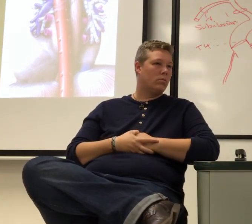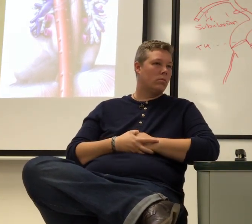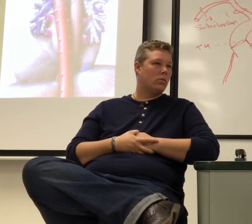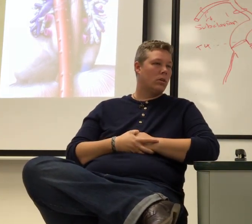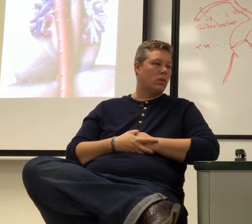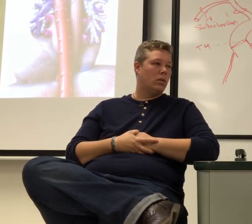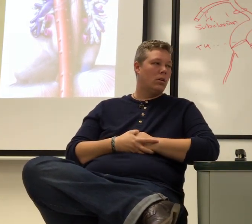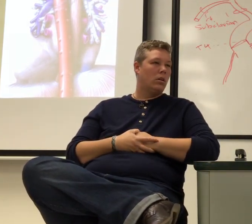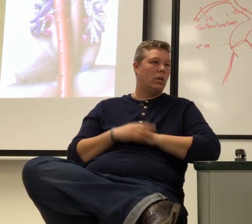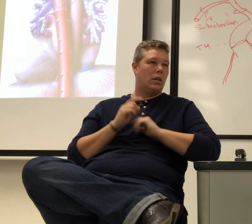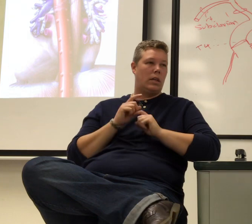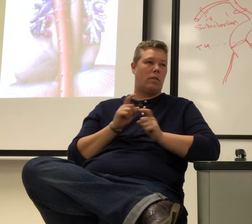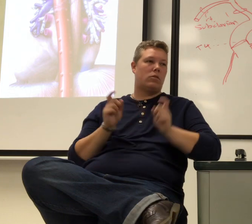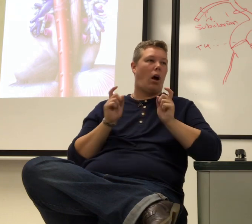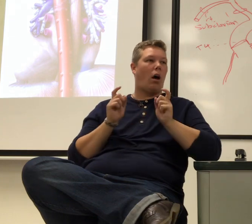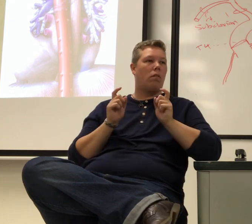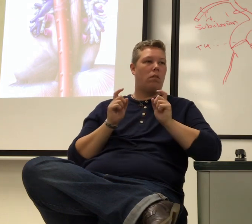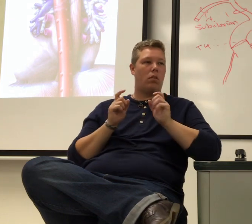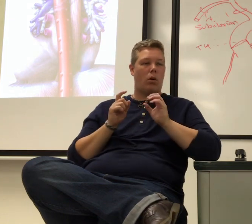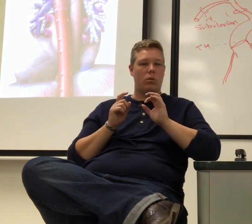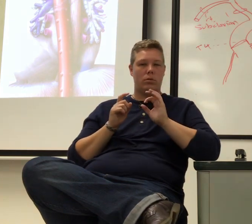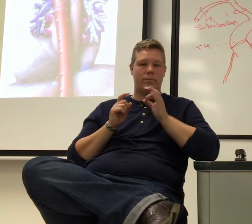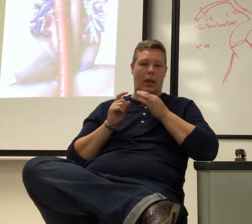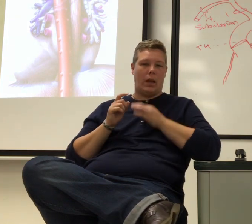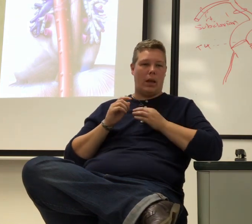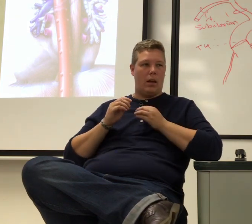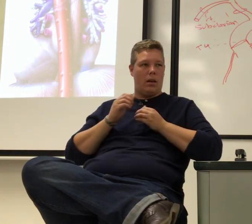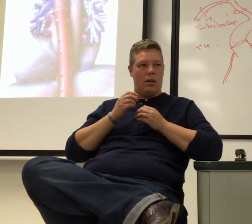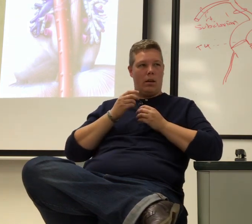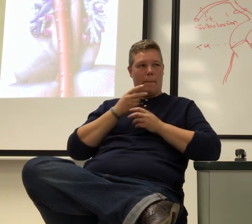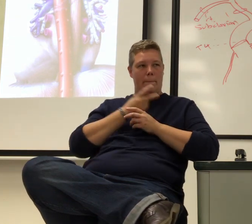Gives off all these little pairs of branches.